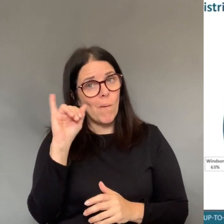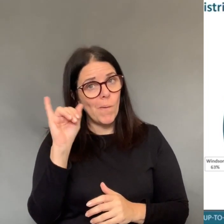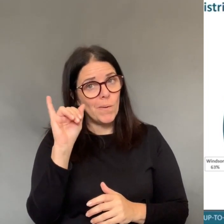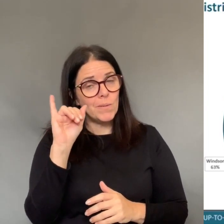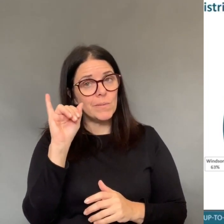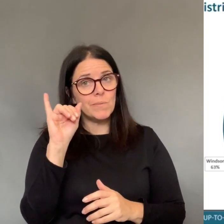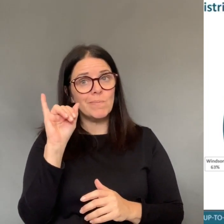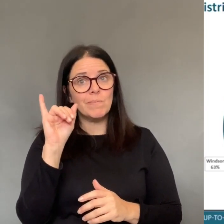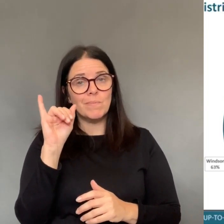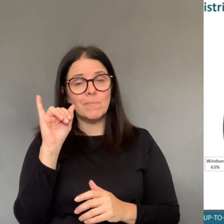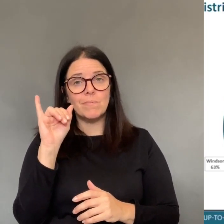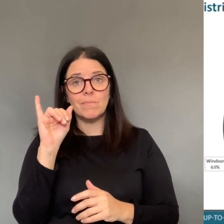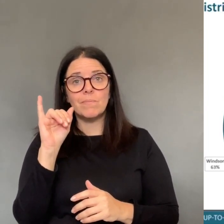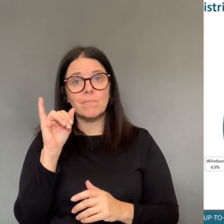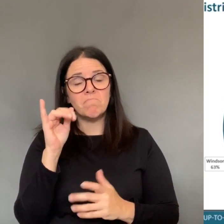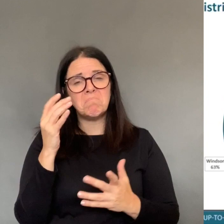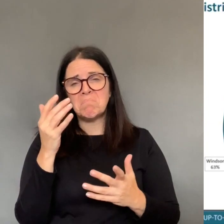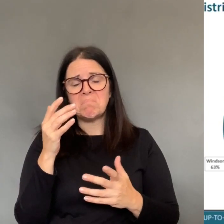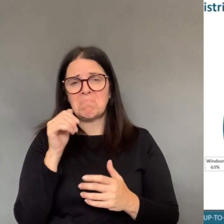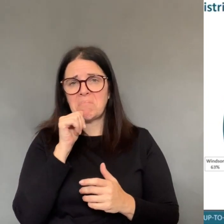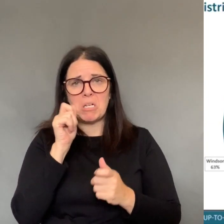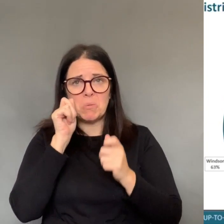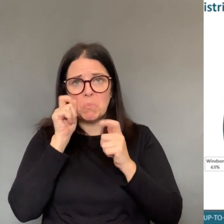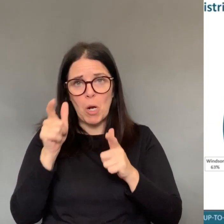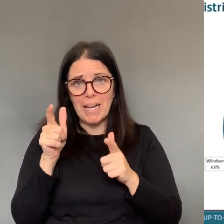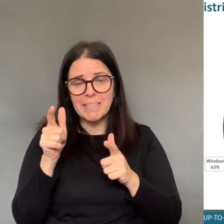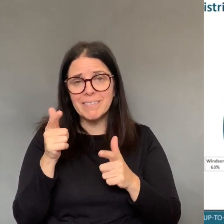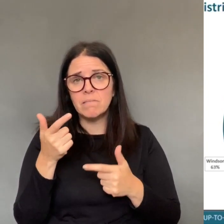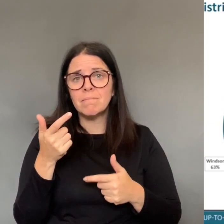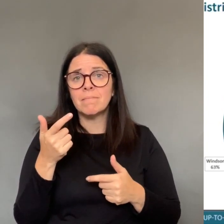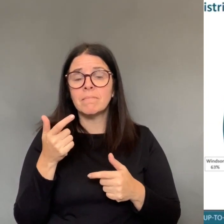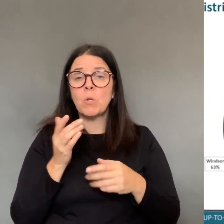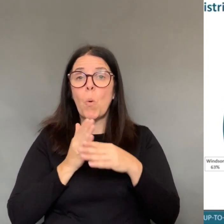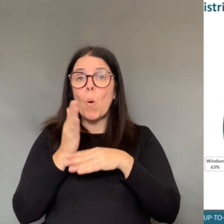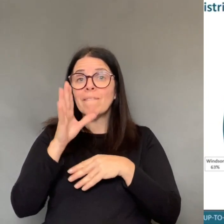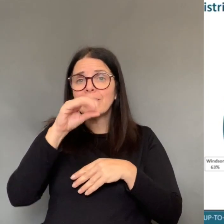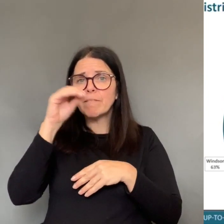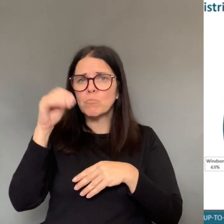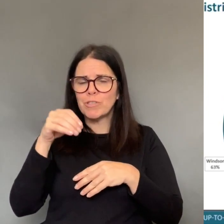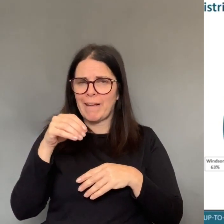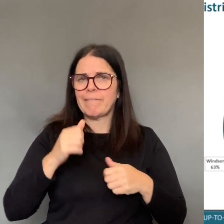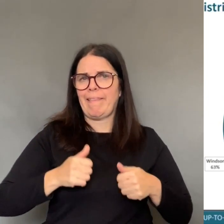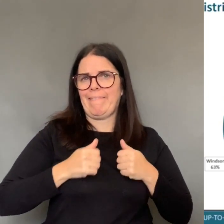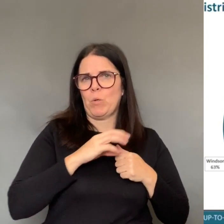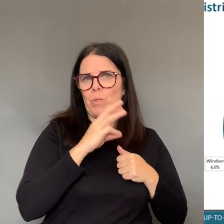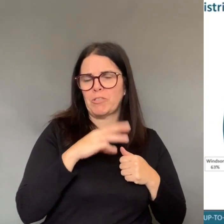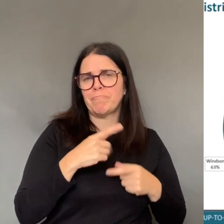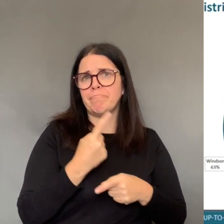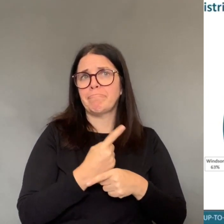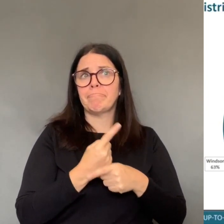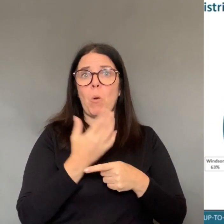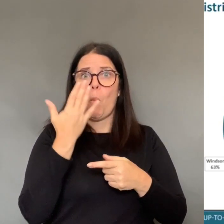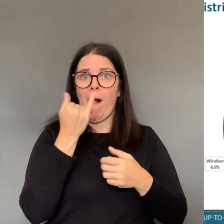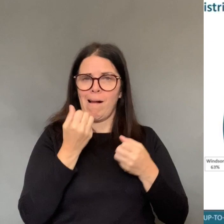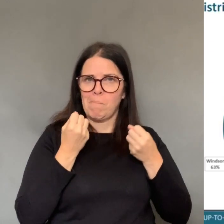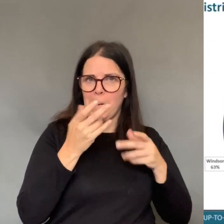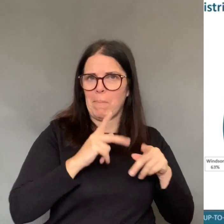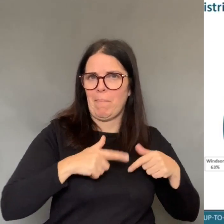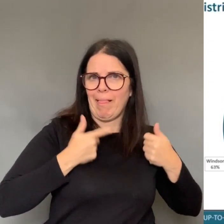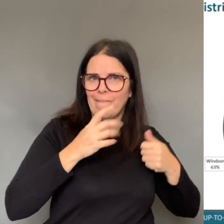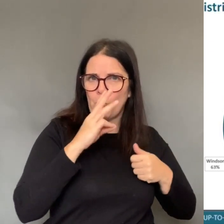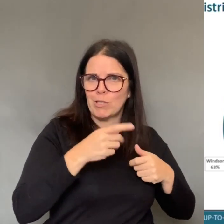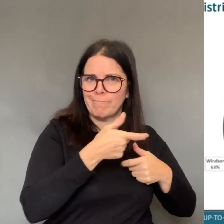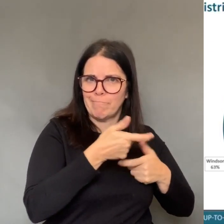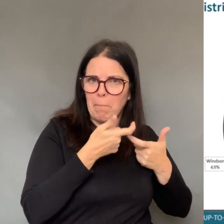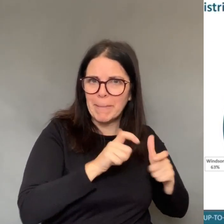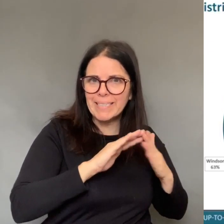and each of the municipalities is as shown as in the graph. I would remind you once again, everyone should be